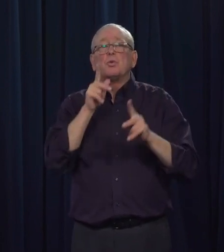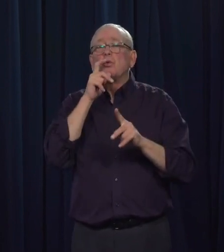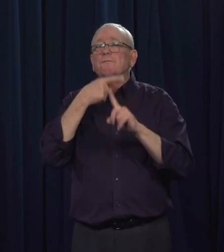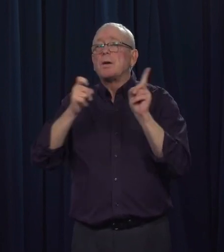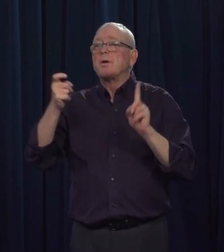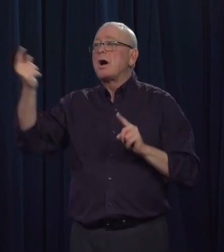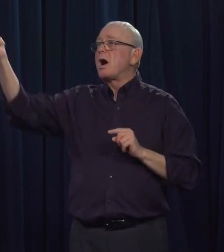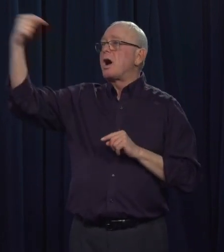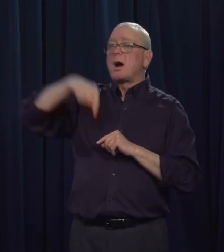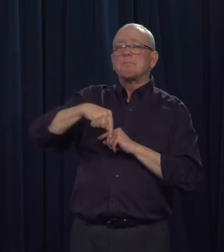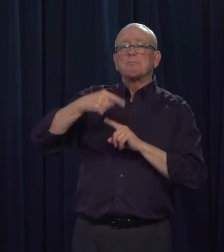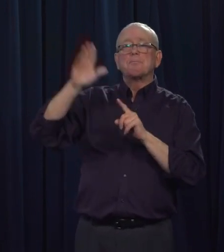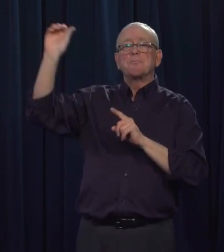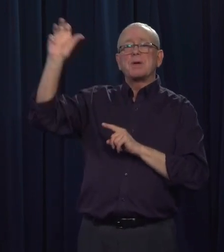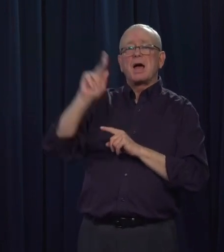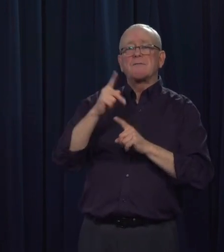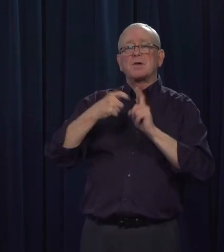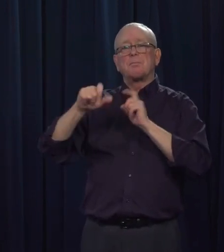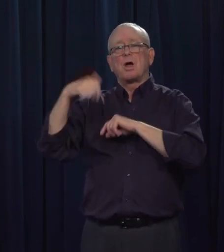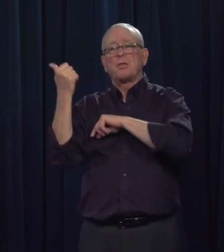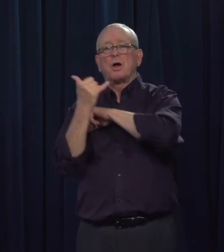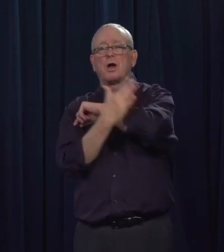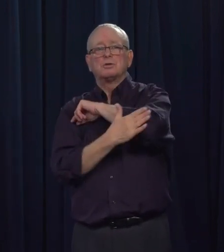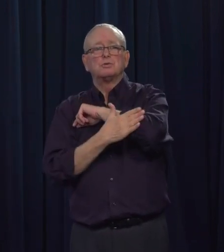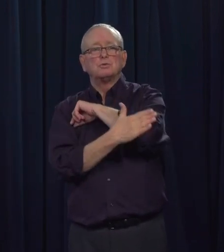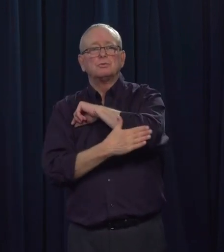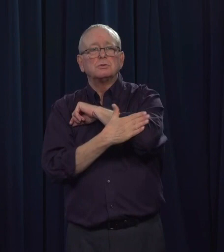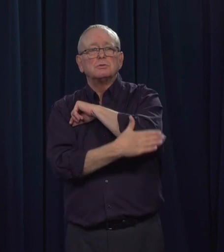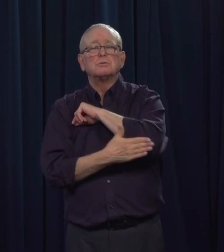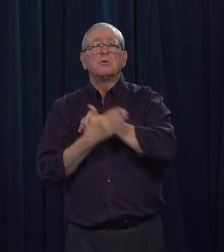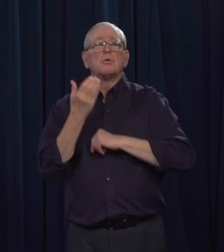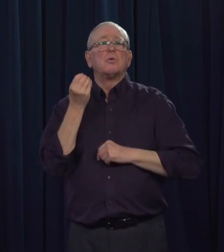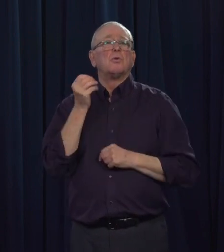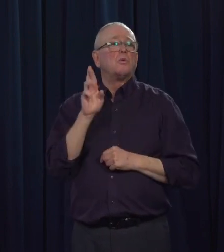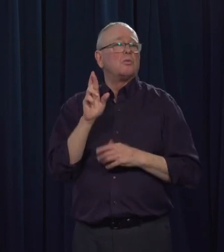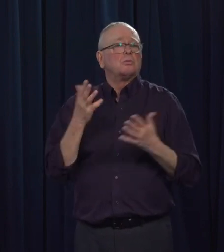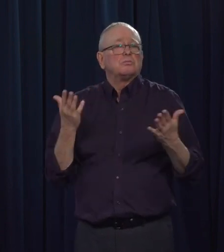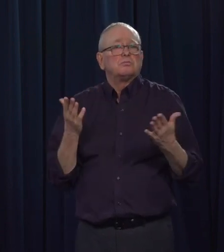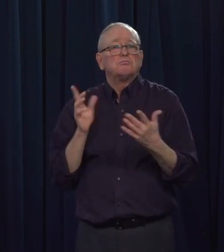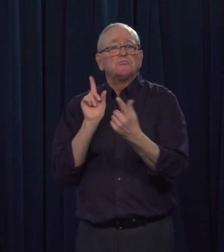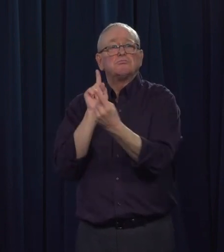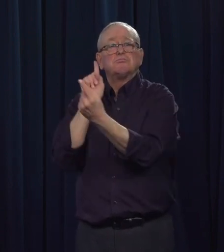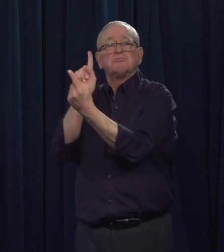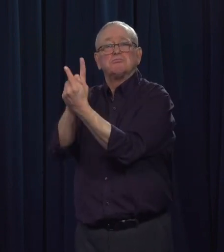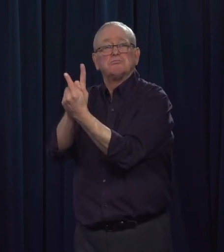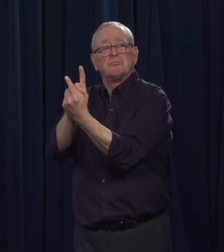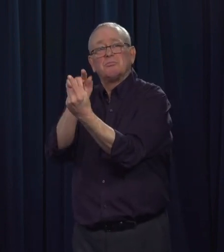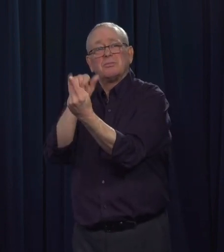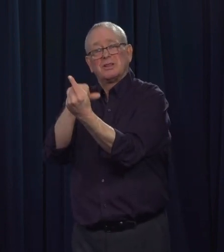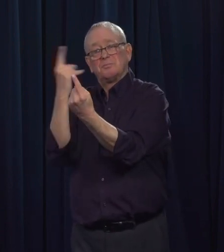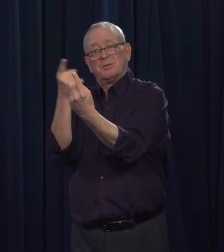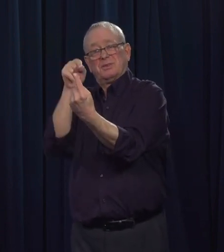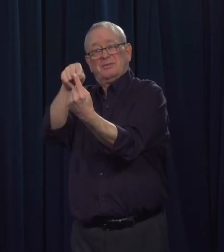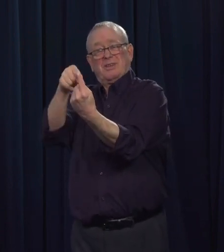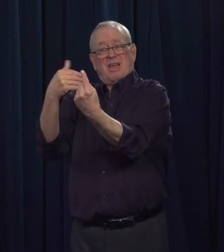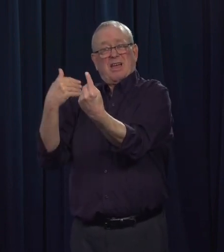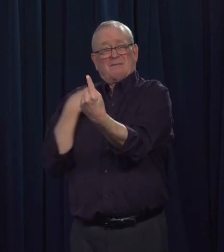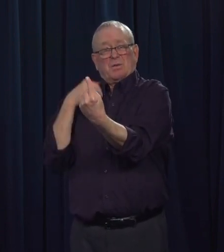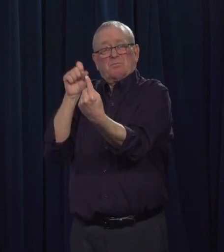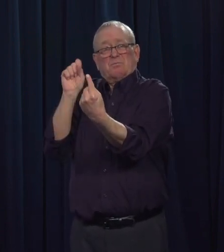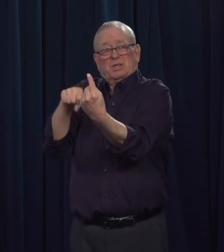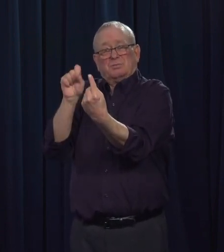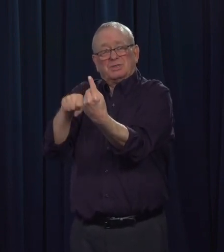with a confirmed case, they will still need to self-isolate for 14 days upon their return or after their